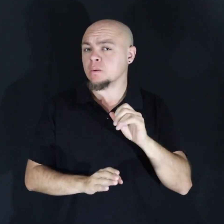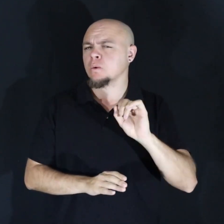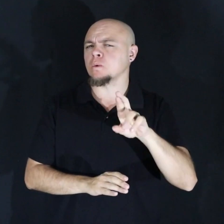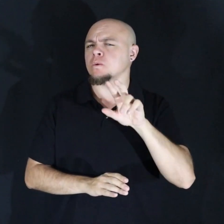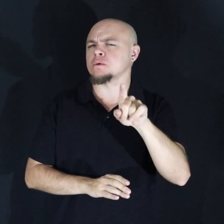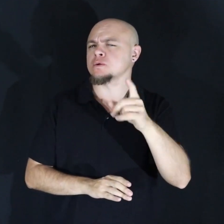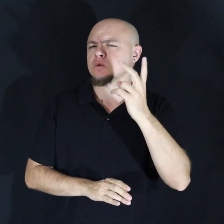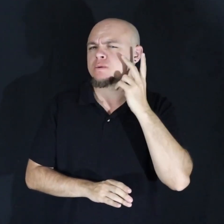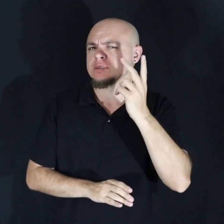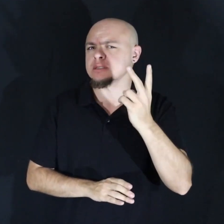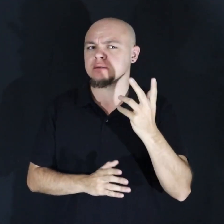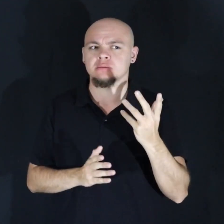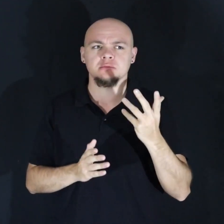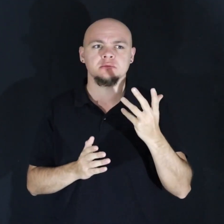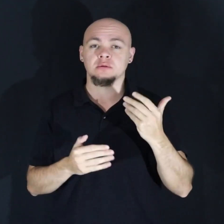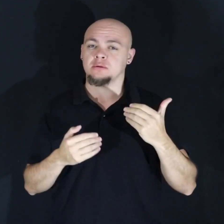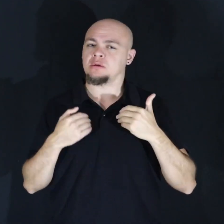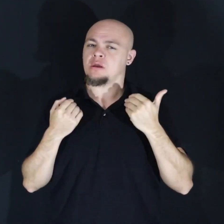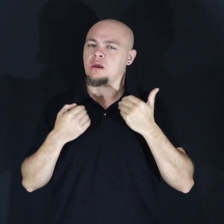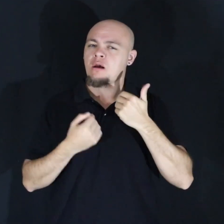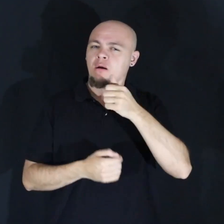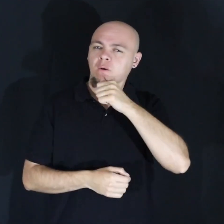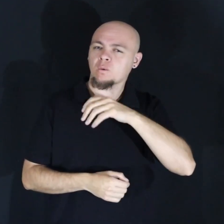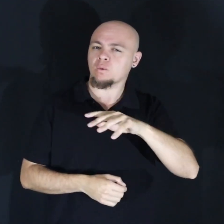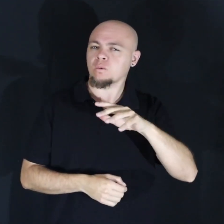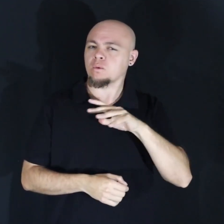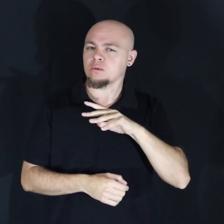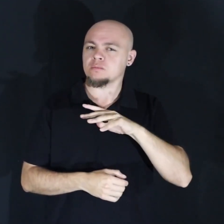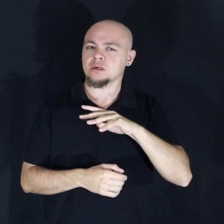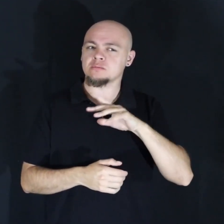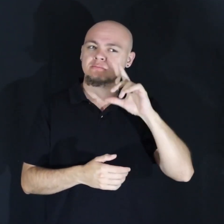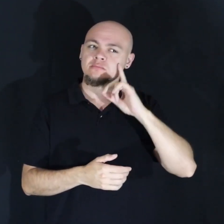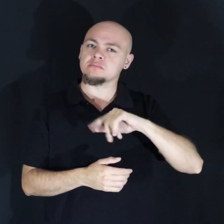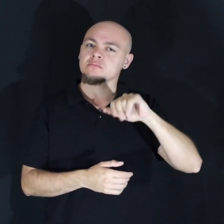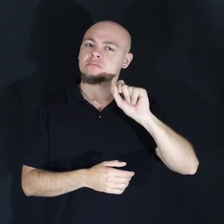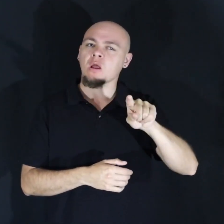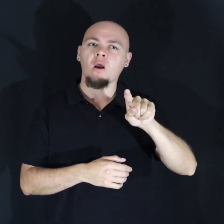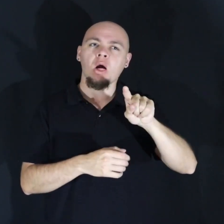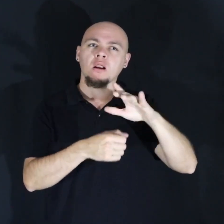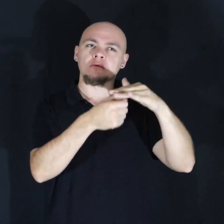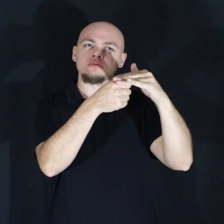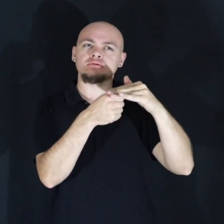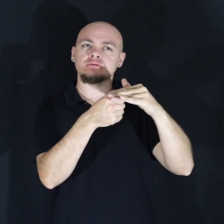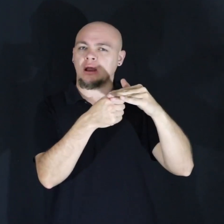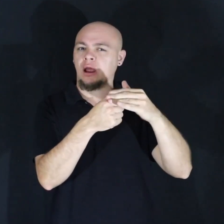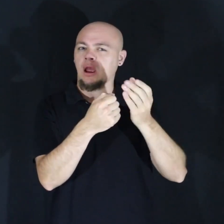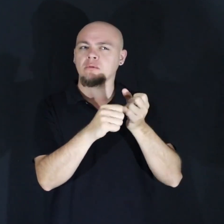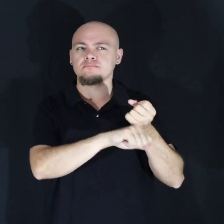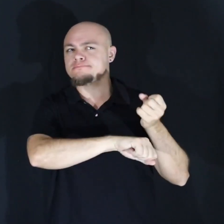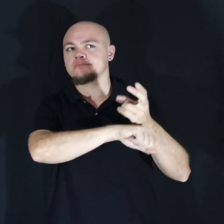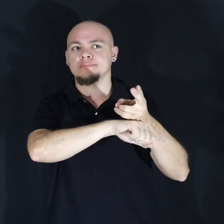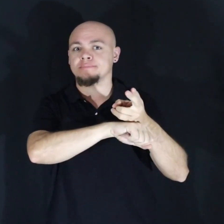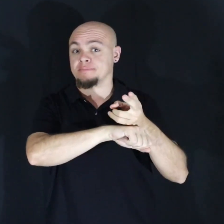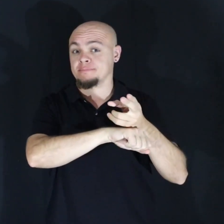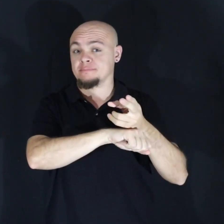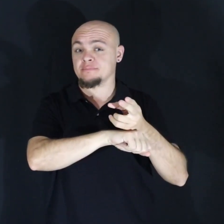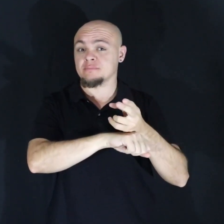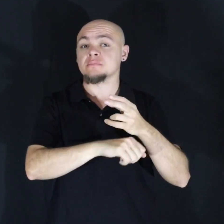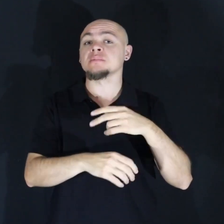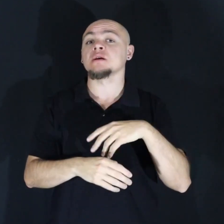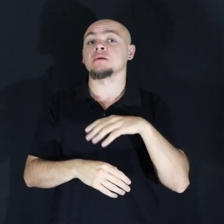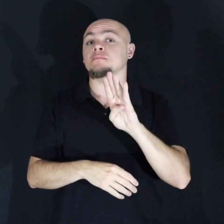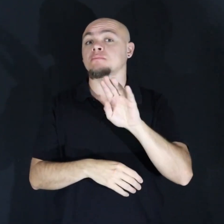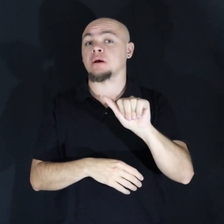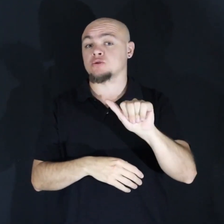Or do you see a young woman who faced and overcame adversity? One who left undergrad in